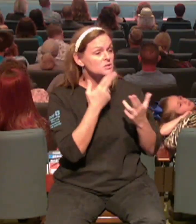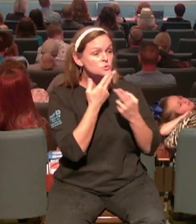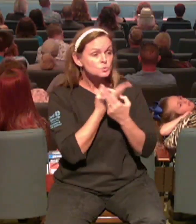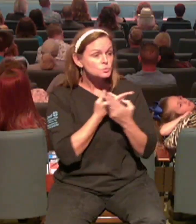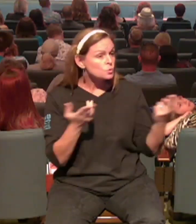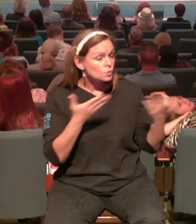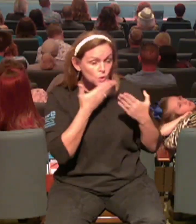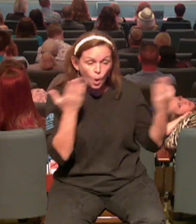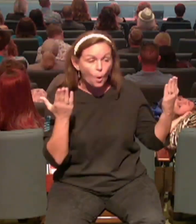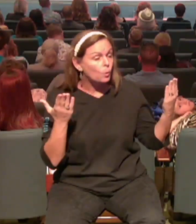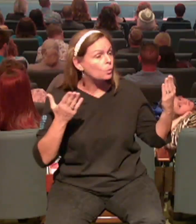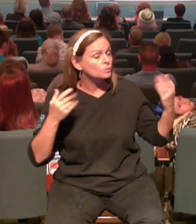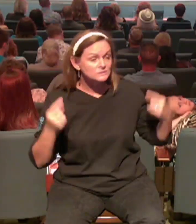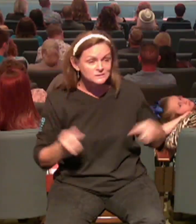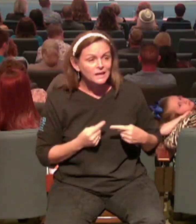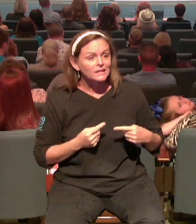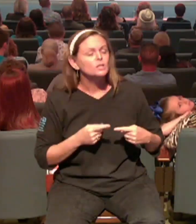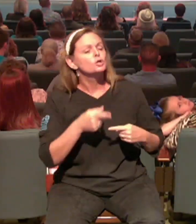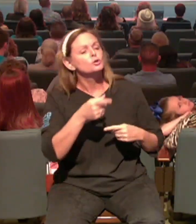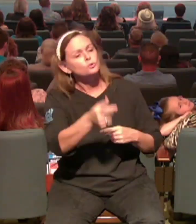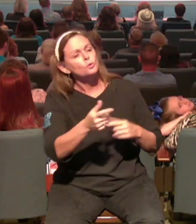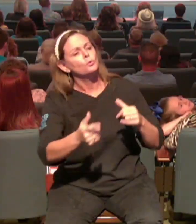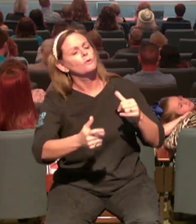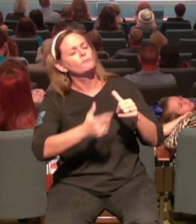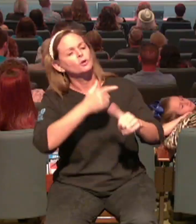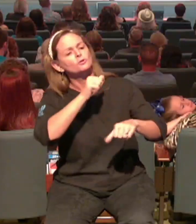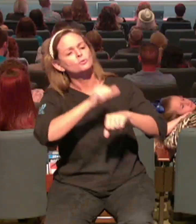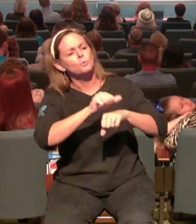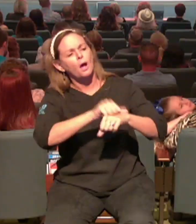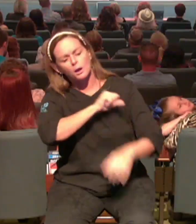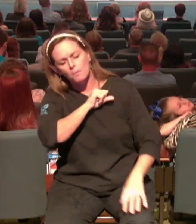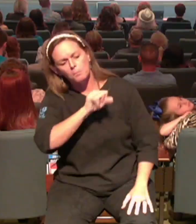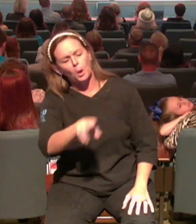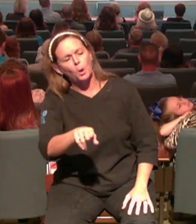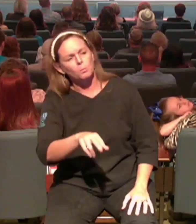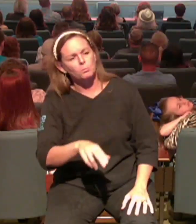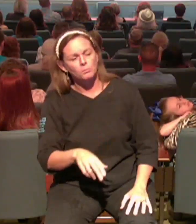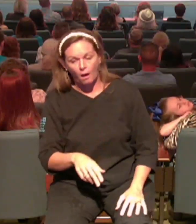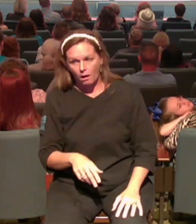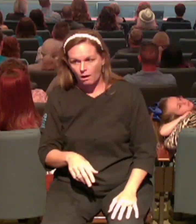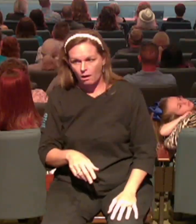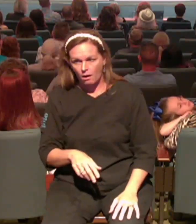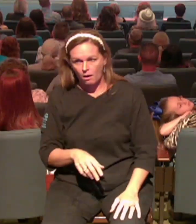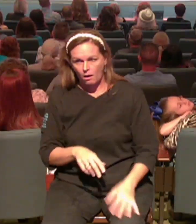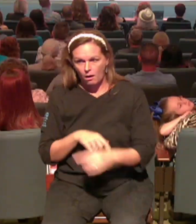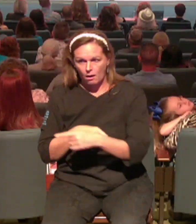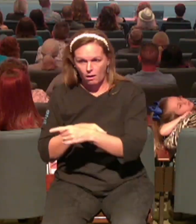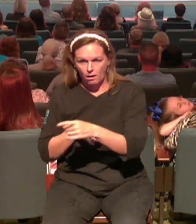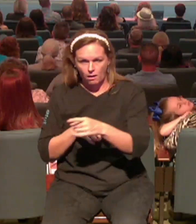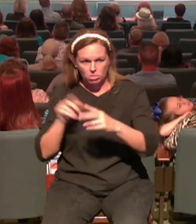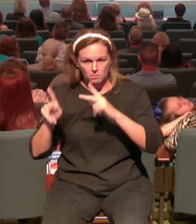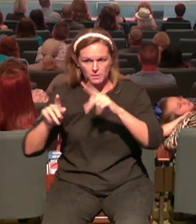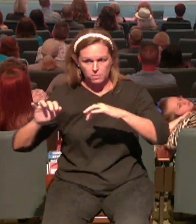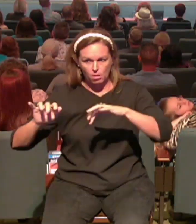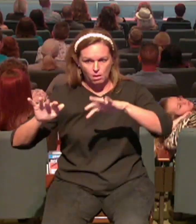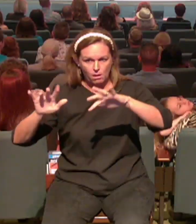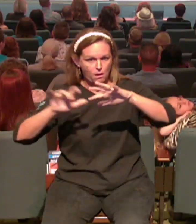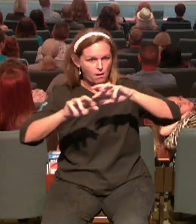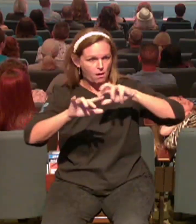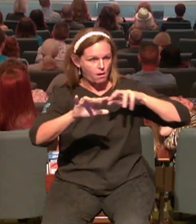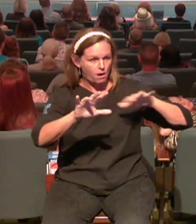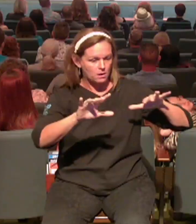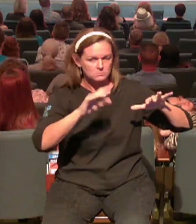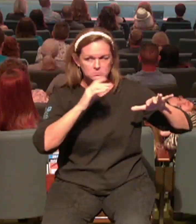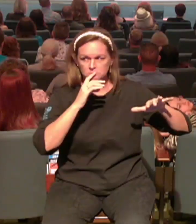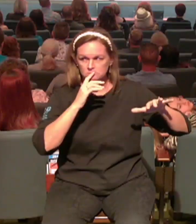giving her a pass. It wasn't like a loophole to the law where she could just get out and I'm not going to condemn you. It's okay. Wink, wink. You know, it's all right. That's not what he